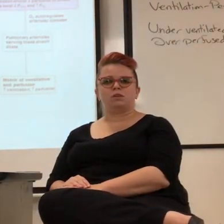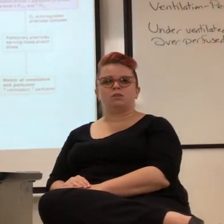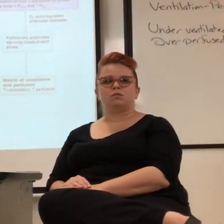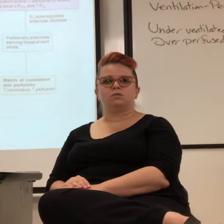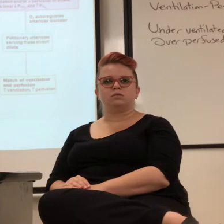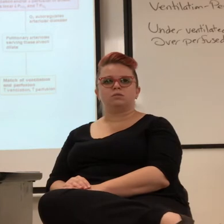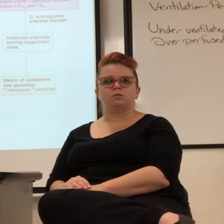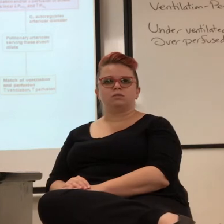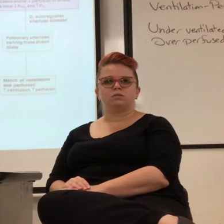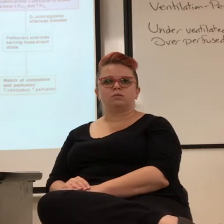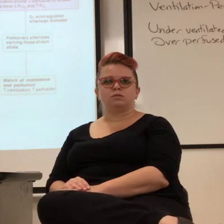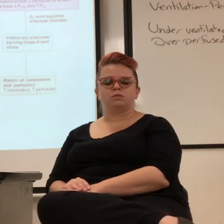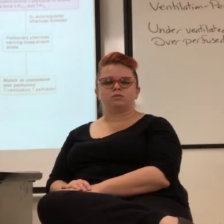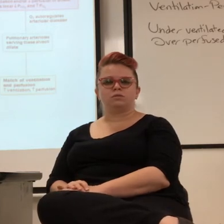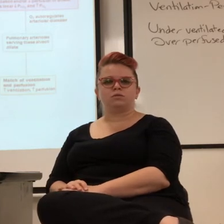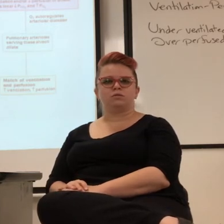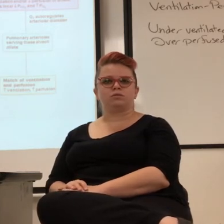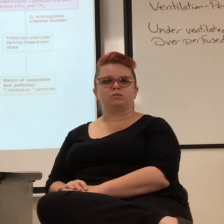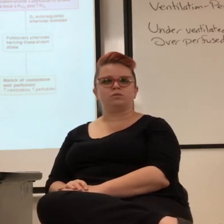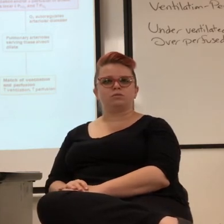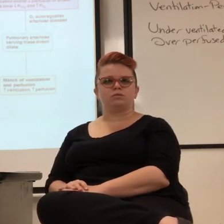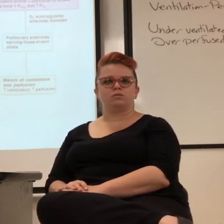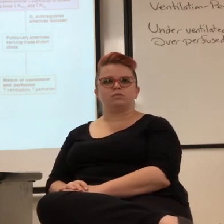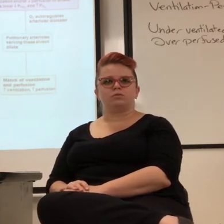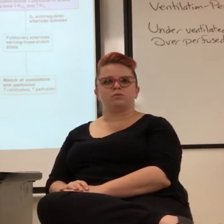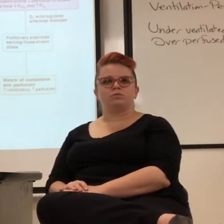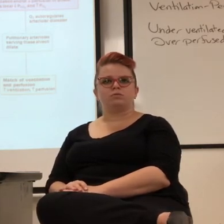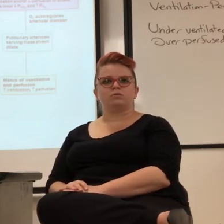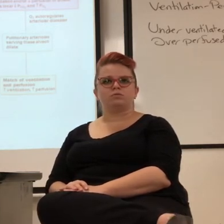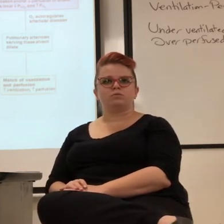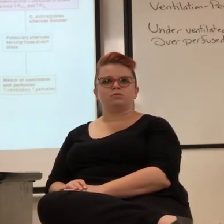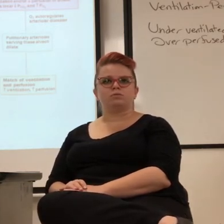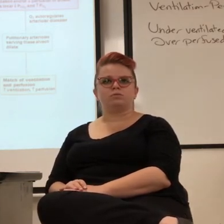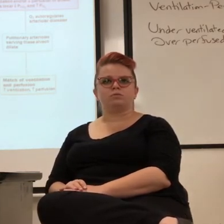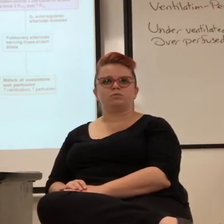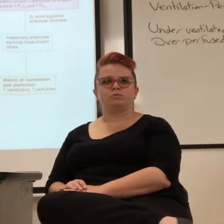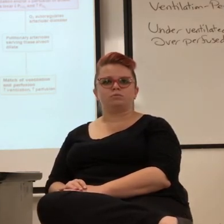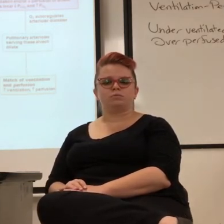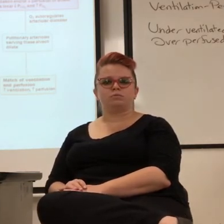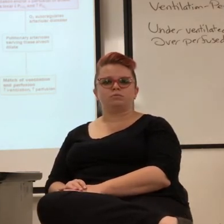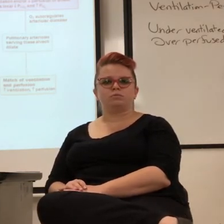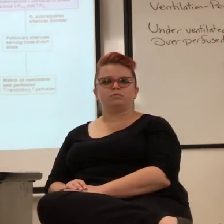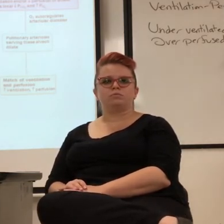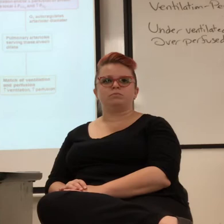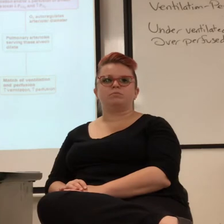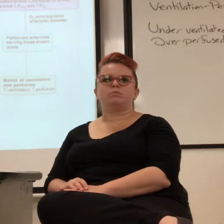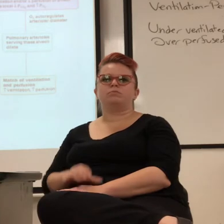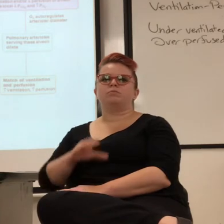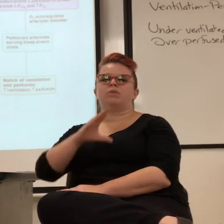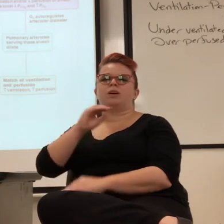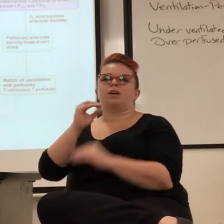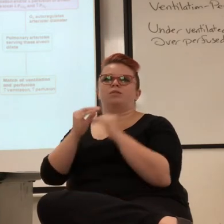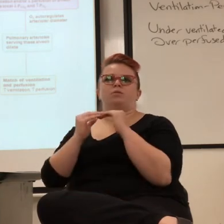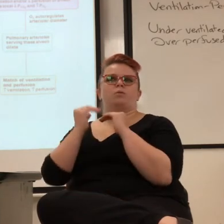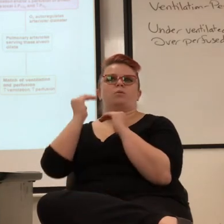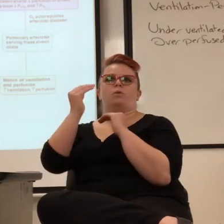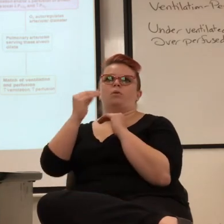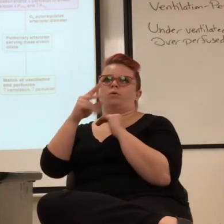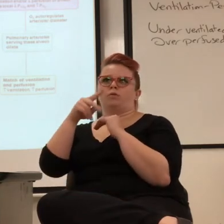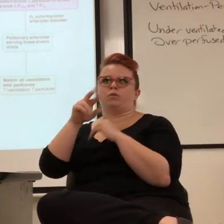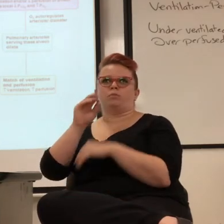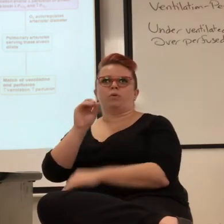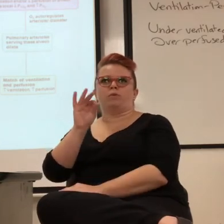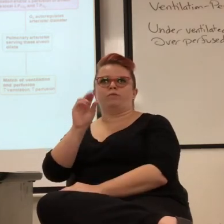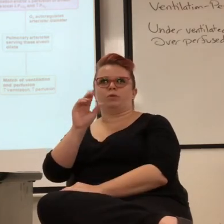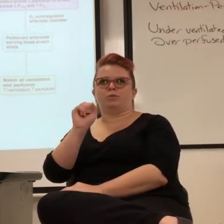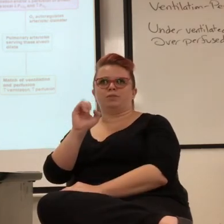Increase PCO2, decrease PO2. And you're over-perfusing